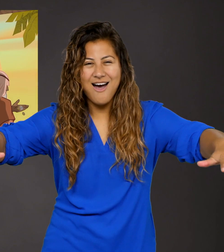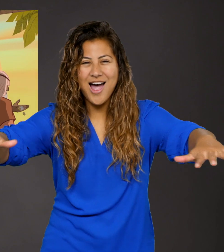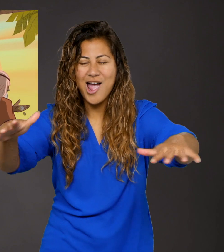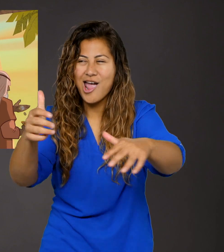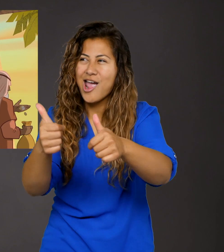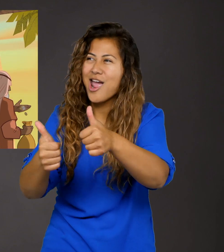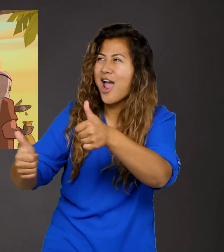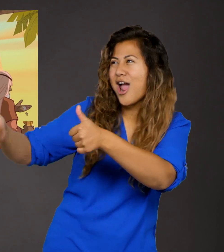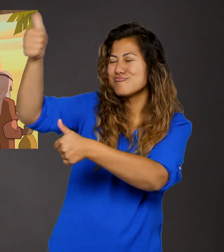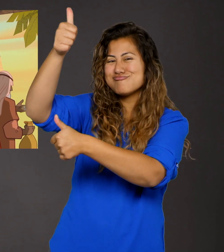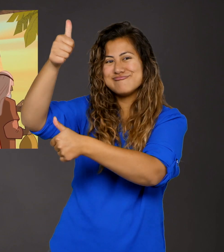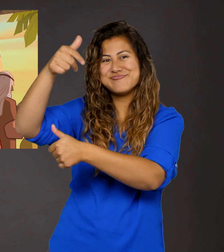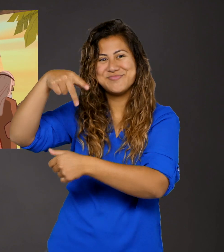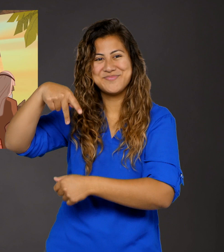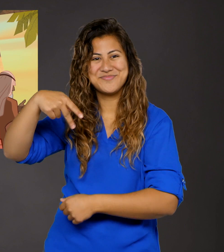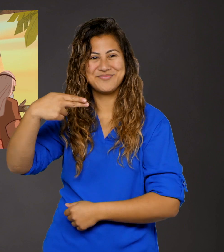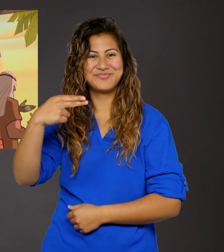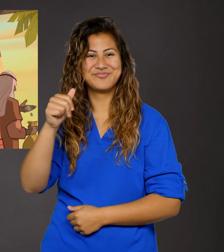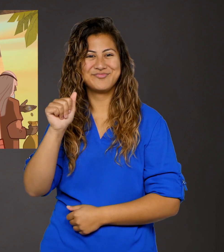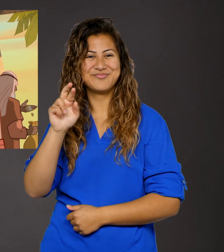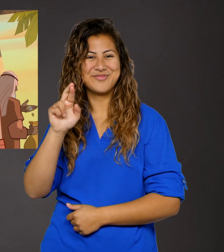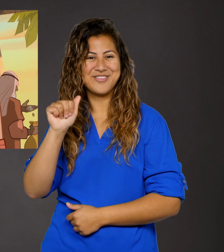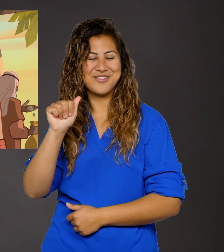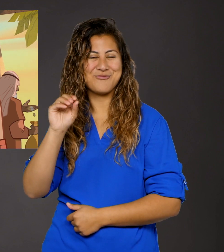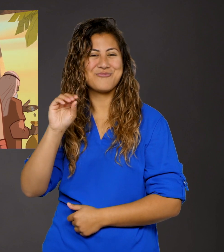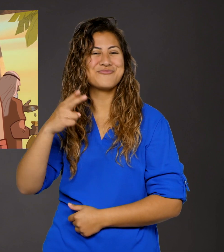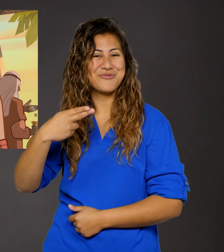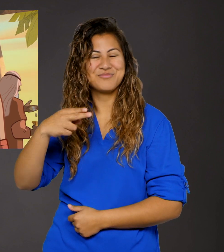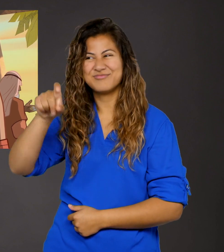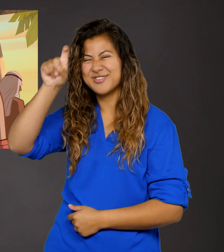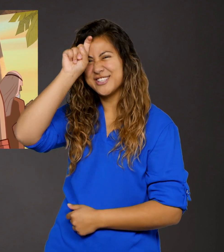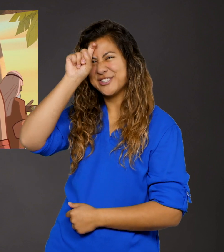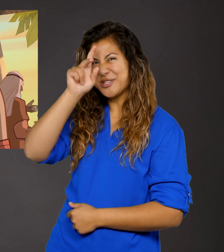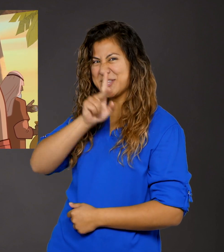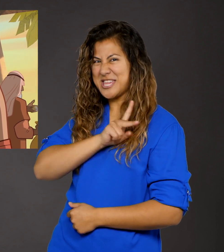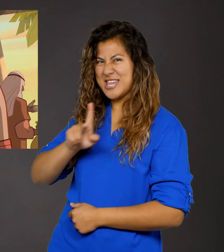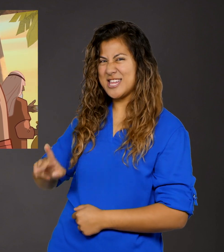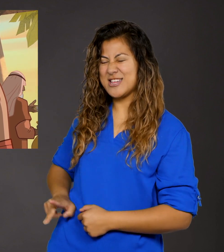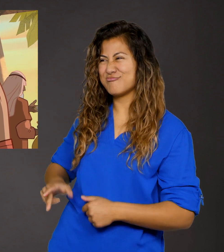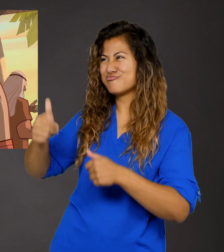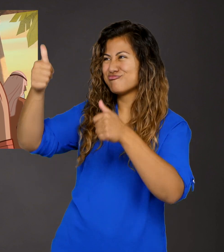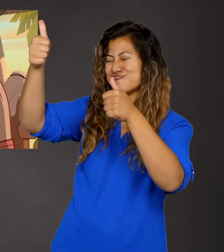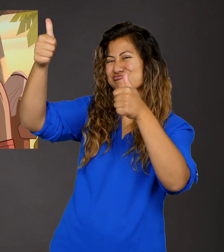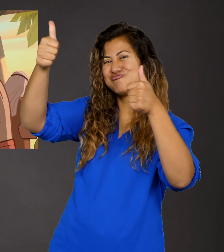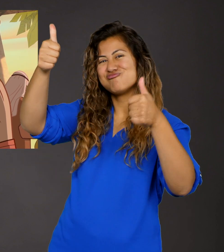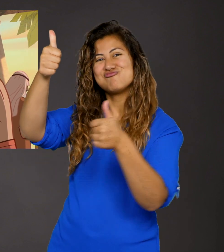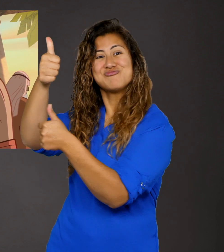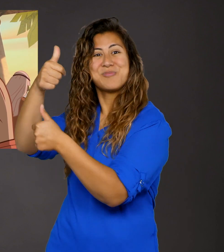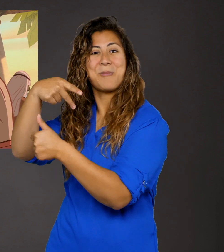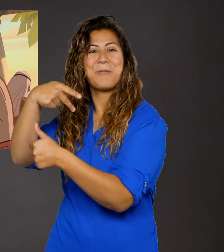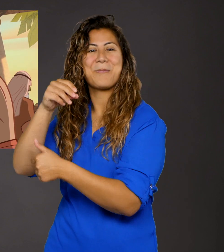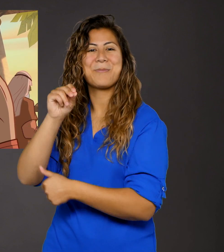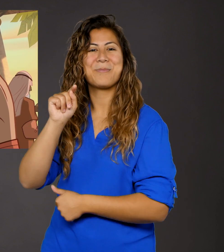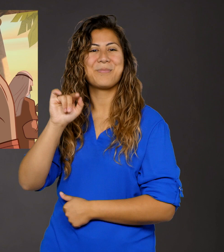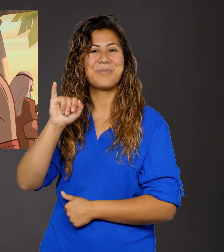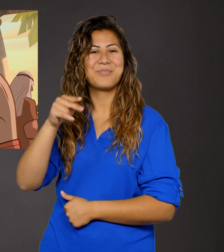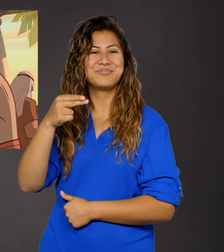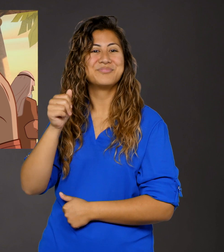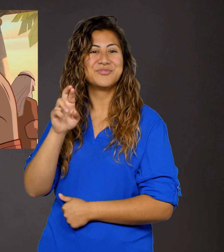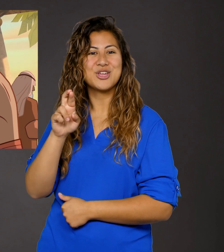Joseph was sold as a slave to a man named Potiphar. Potiphar worked for Pharaoh, the ruler of Egypt.